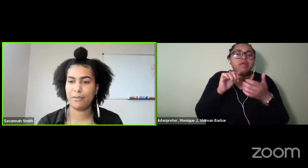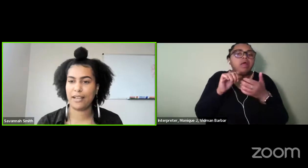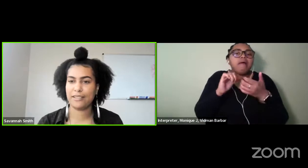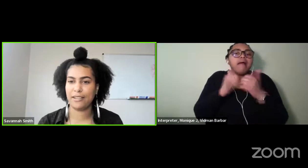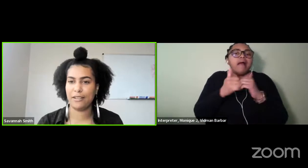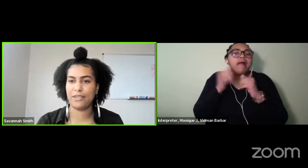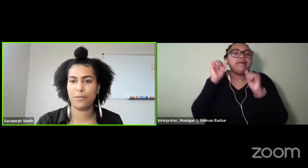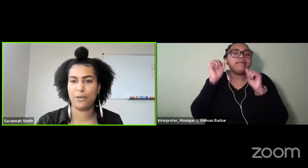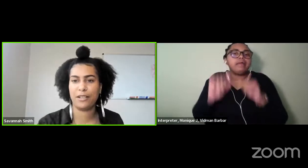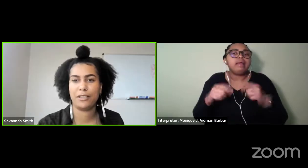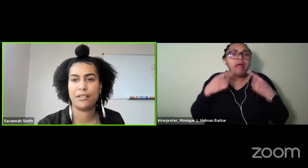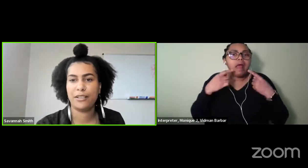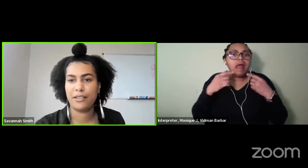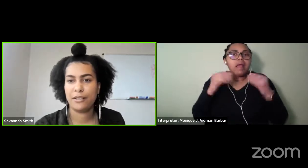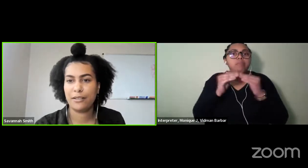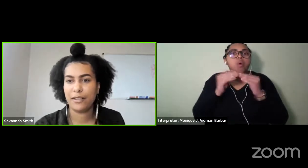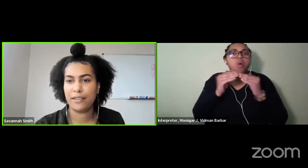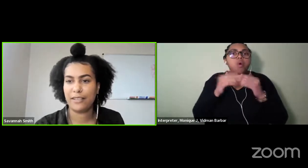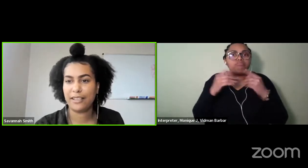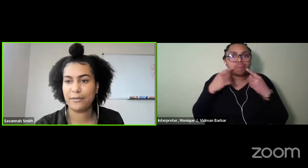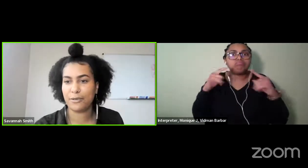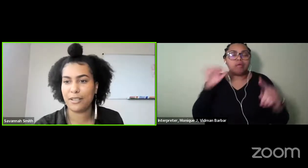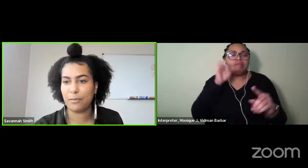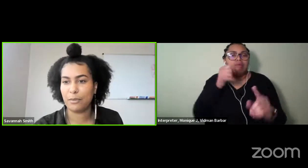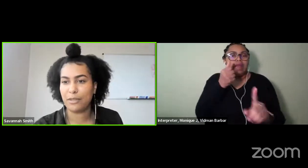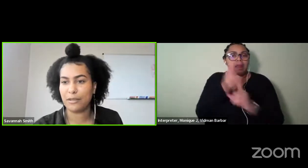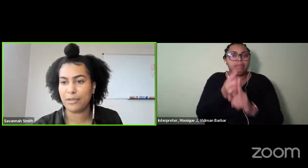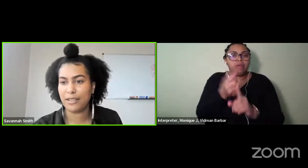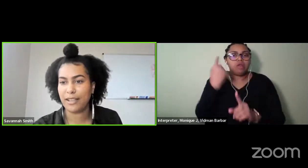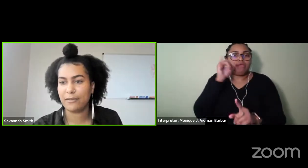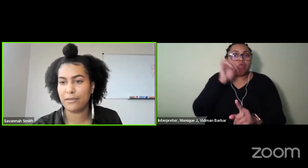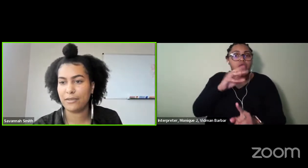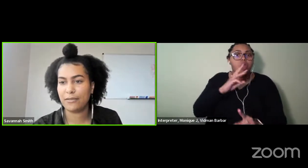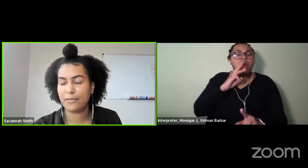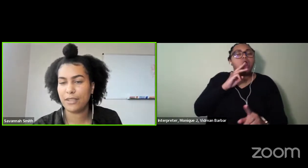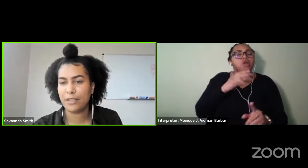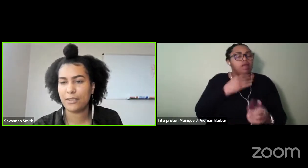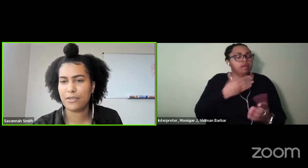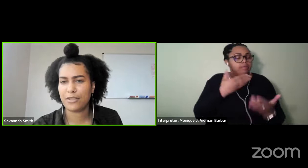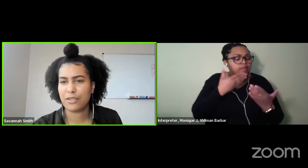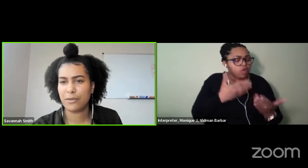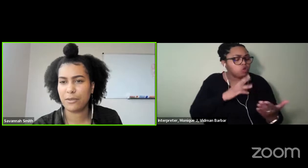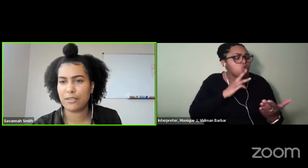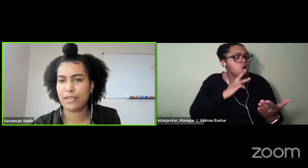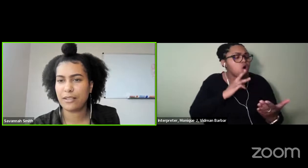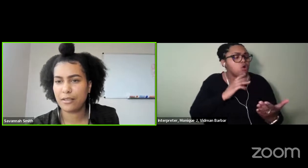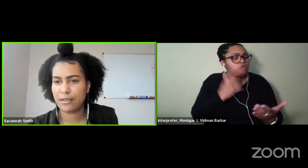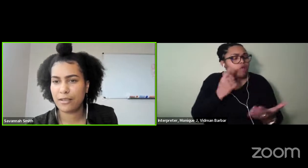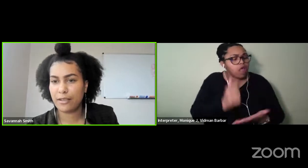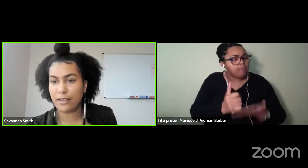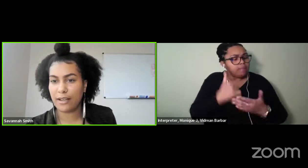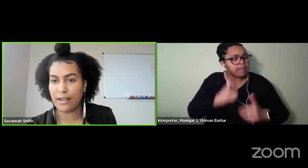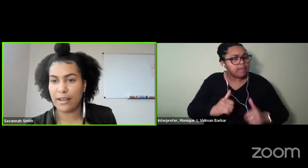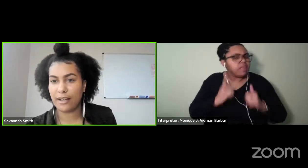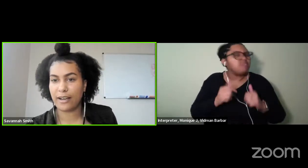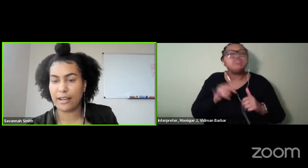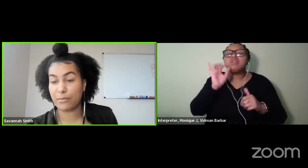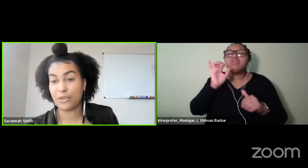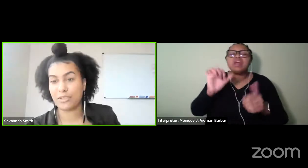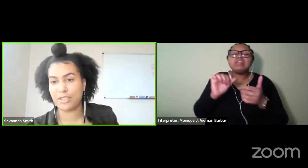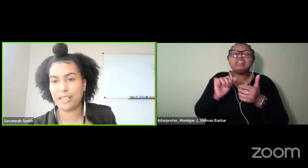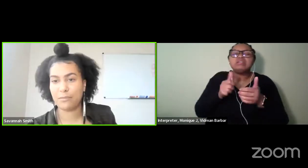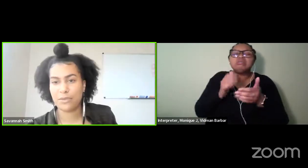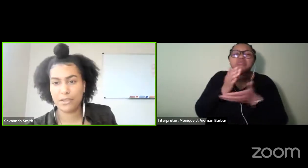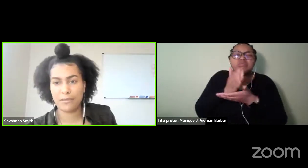know, the impact of this water and thank it for helping me be alive? Those are just some of the ways like